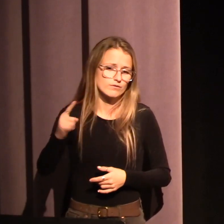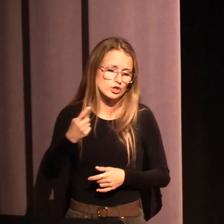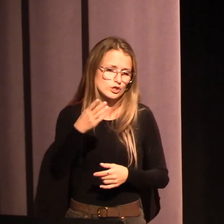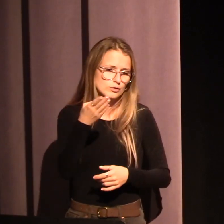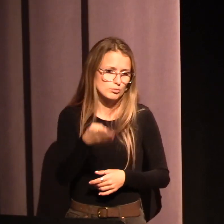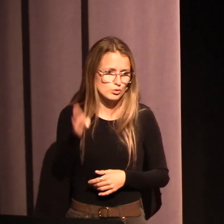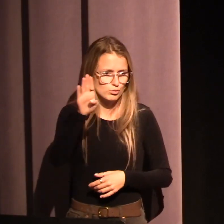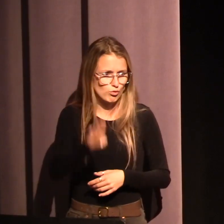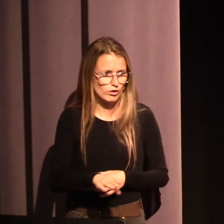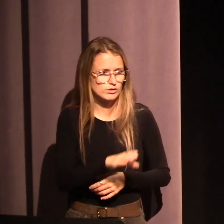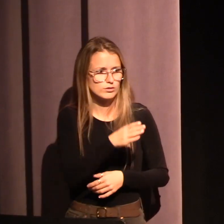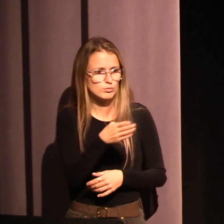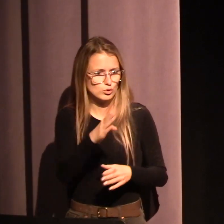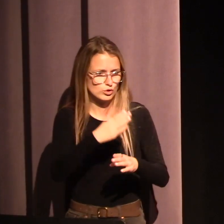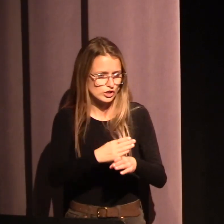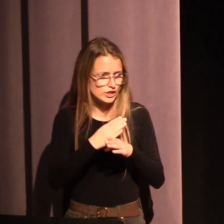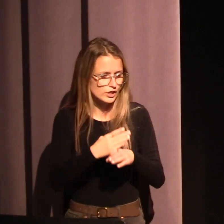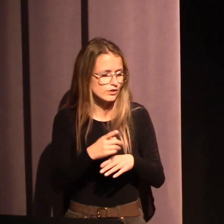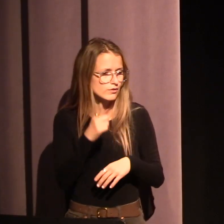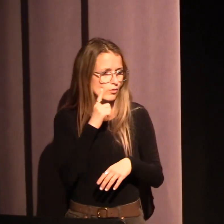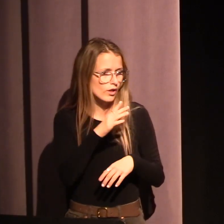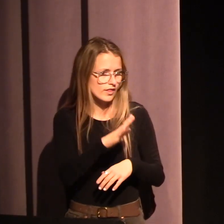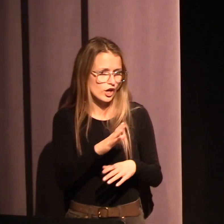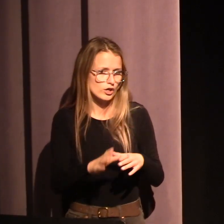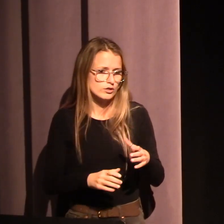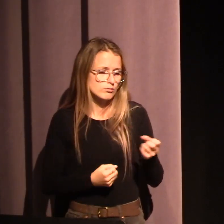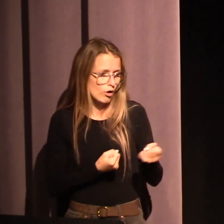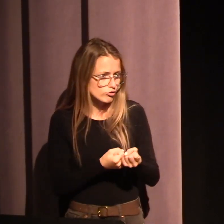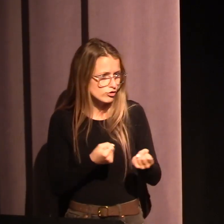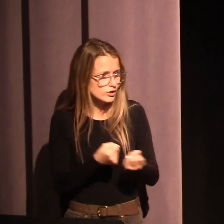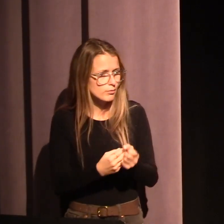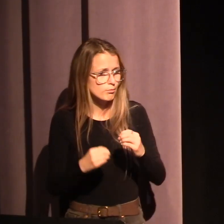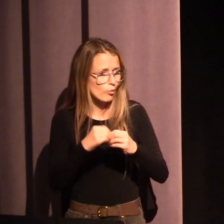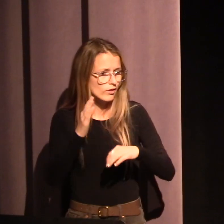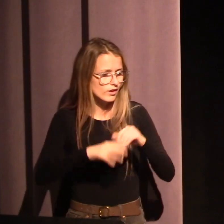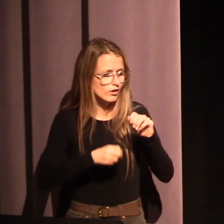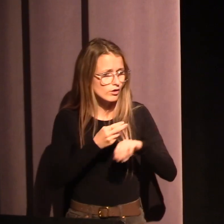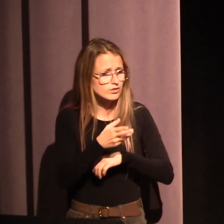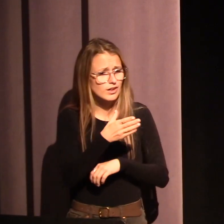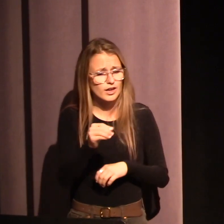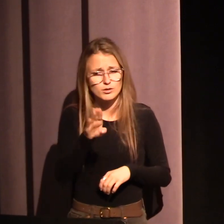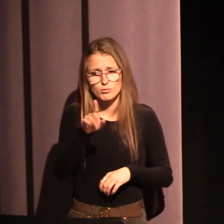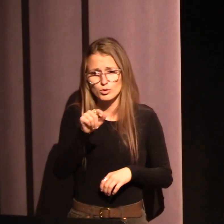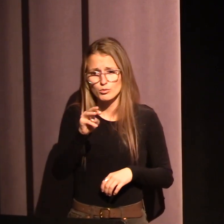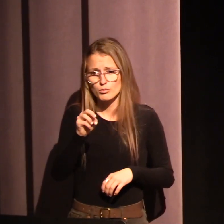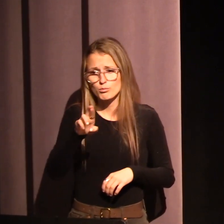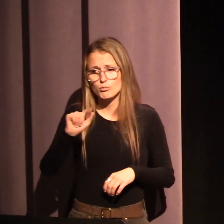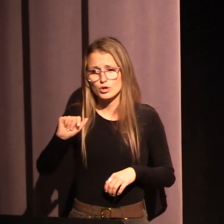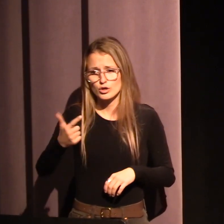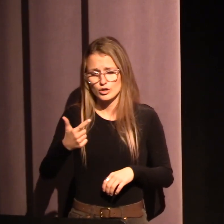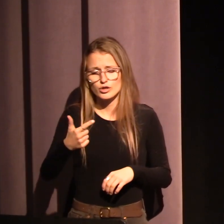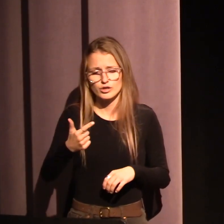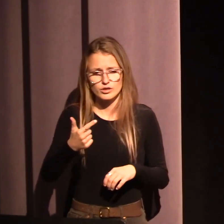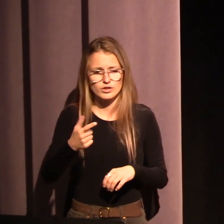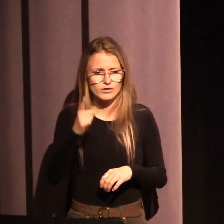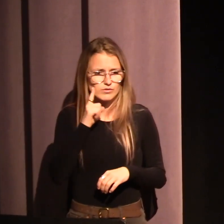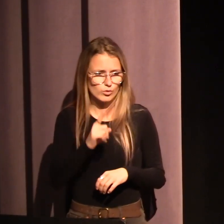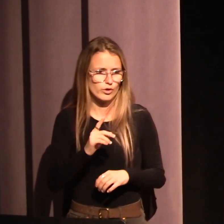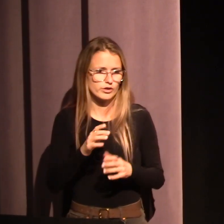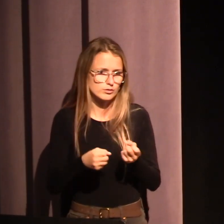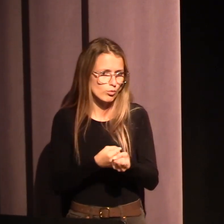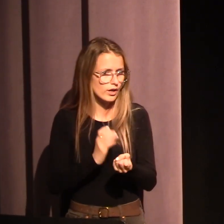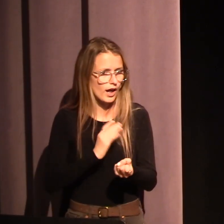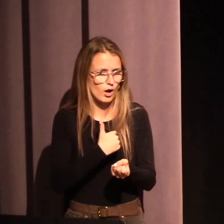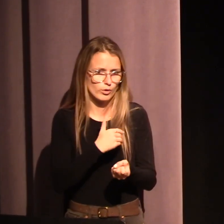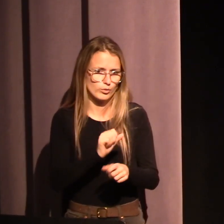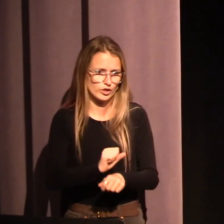their sponsorship of Than Conquerors, and to Bloomberg Philanthropies for their enduring support of our center's work.